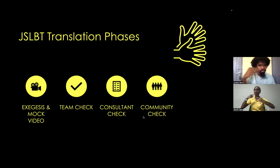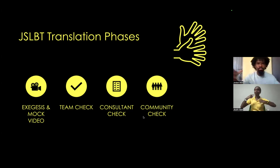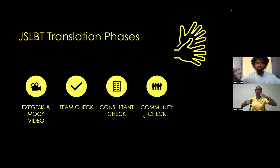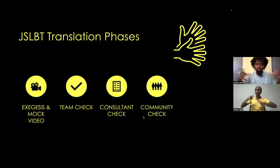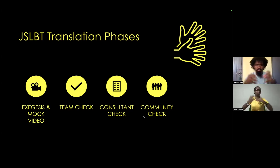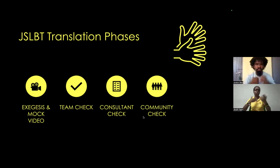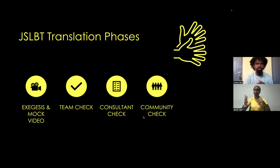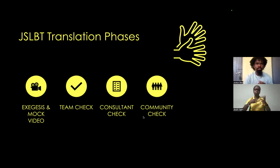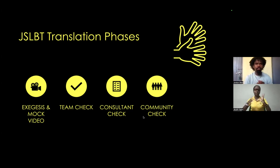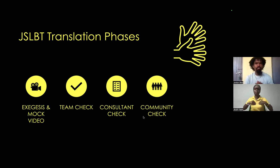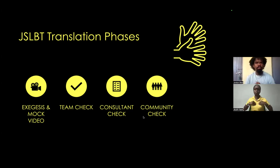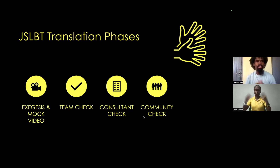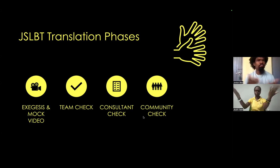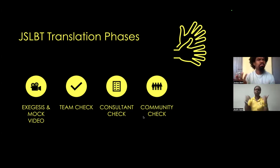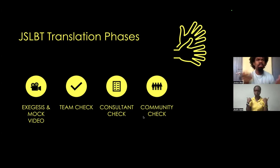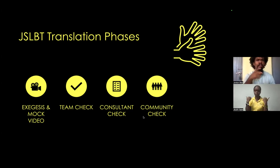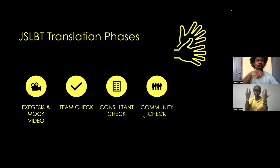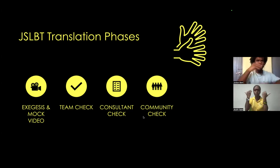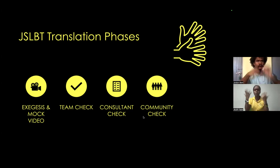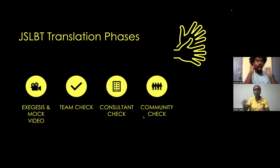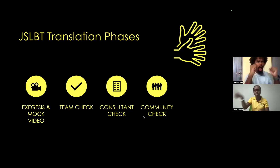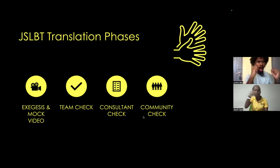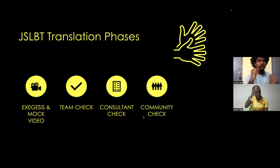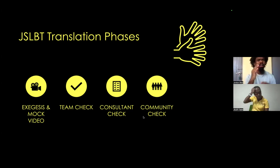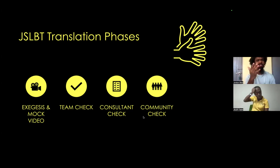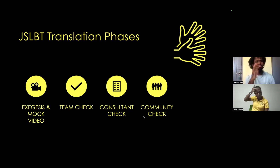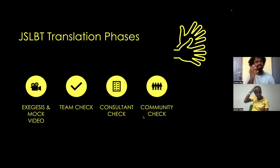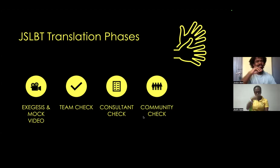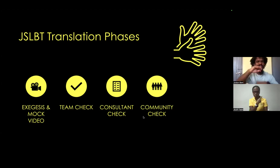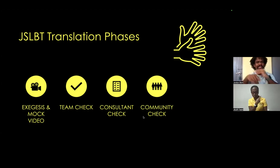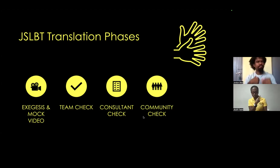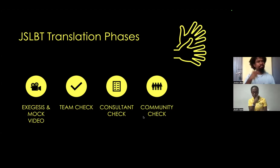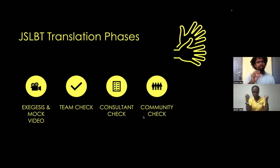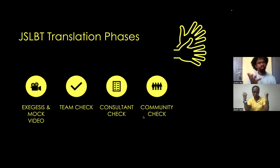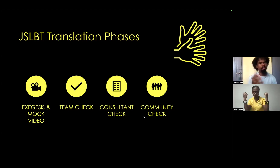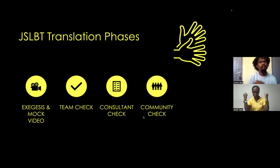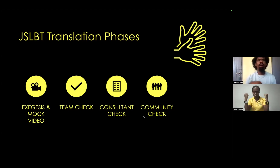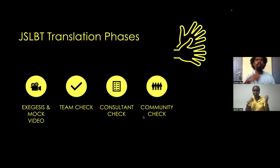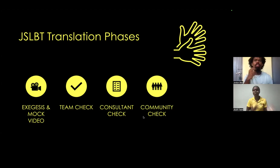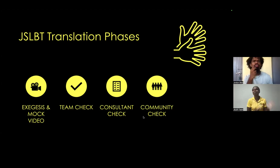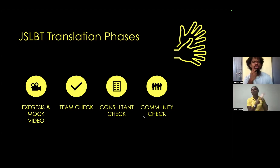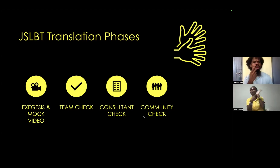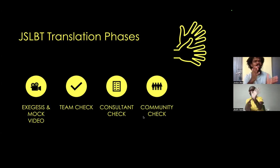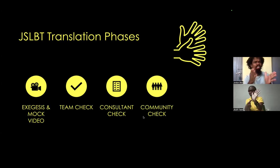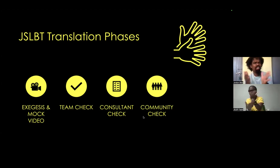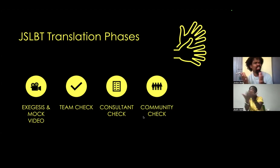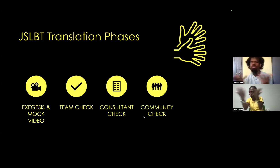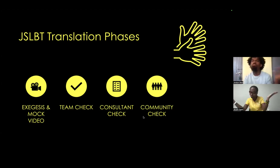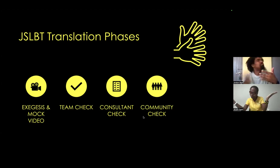of hearing, somebody who maybe is excellent at JSL, somebody maybe not so excellent, but we bring everybody in and we